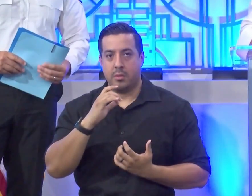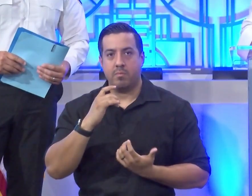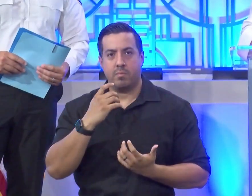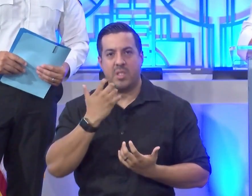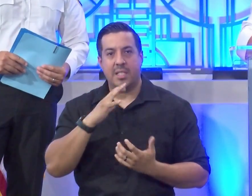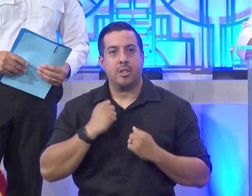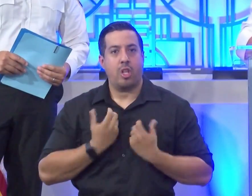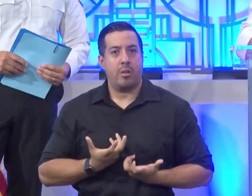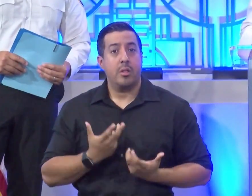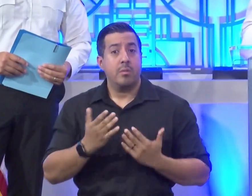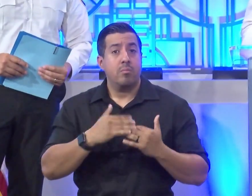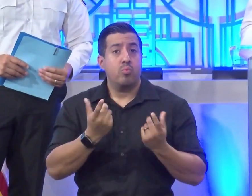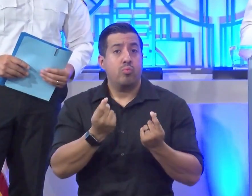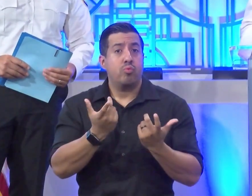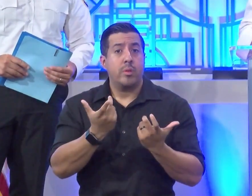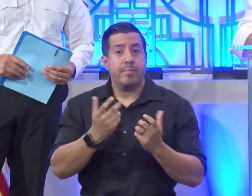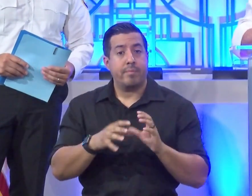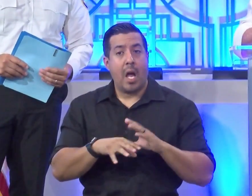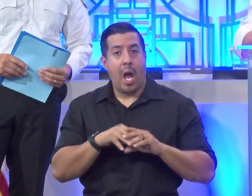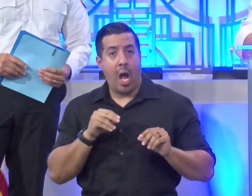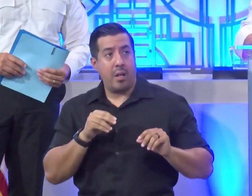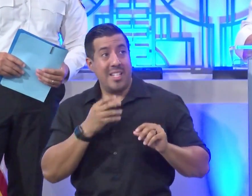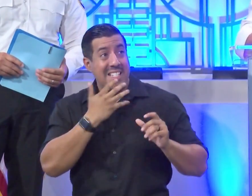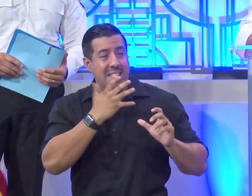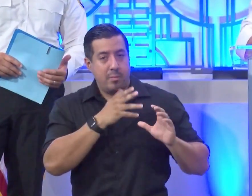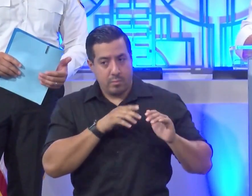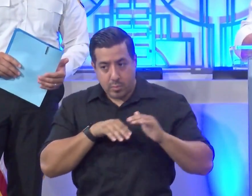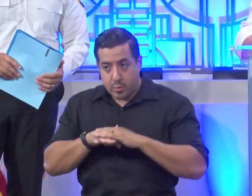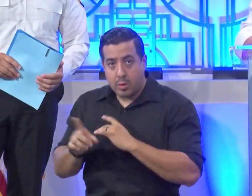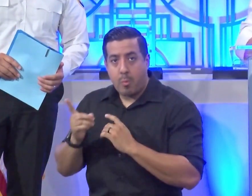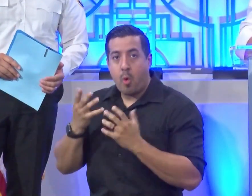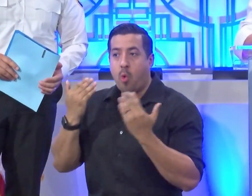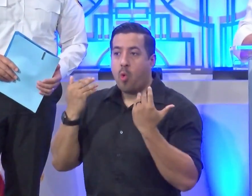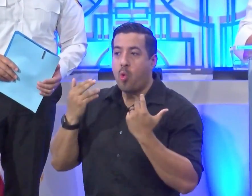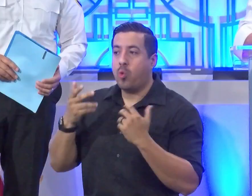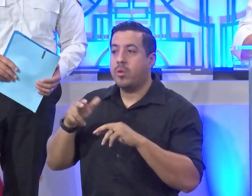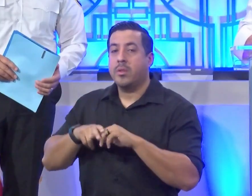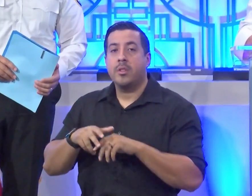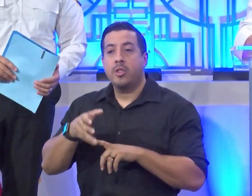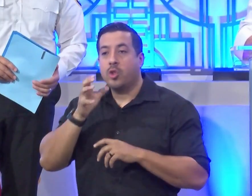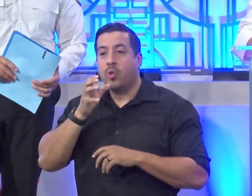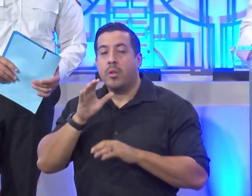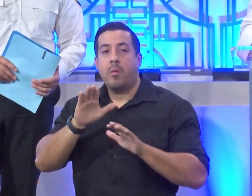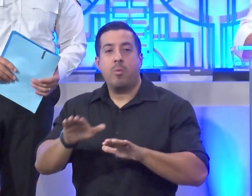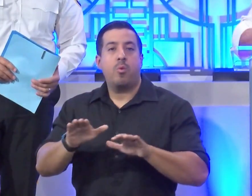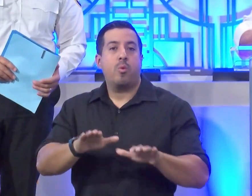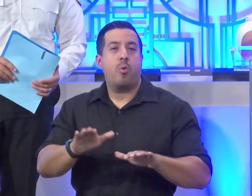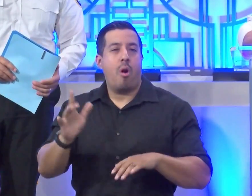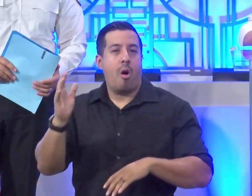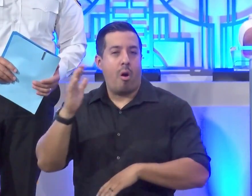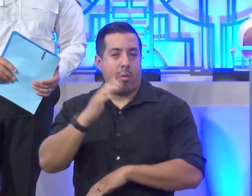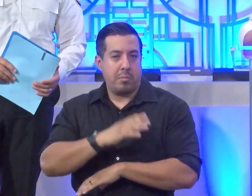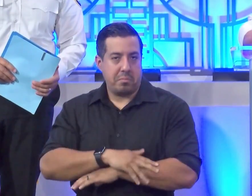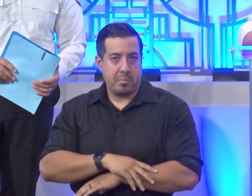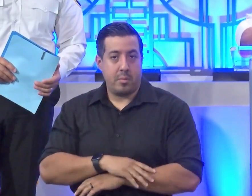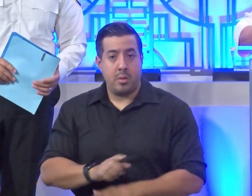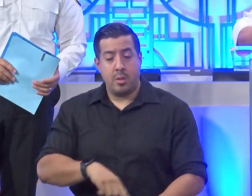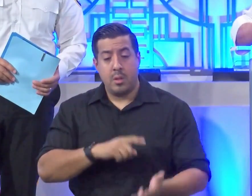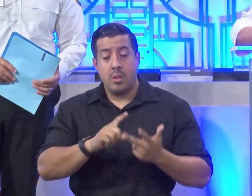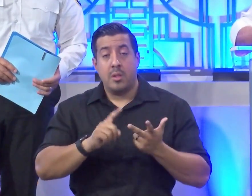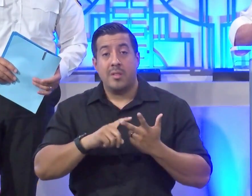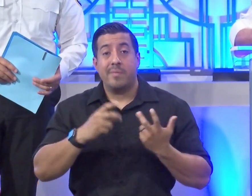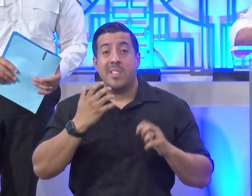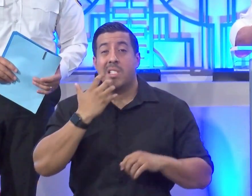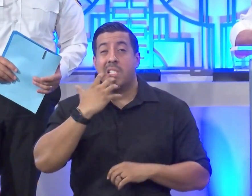Again, easily treated by getting out of the heat, getting hydrated, taking it easy probably for the rest of the day. The last one is heat stroke. This